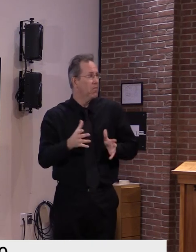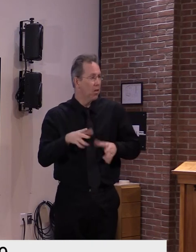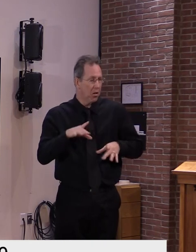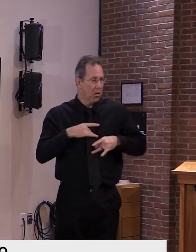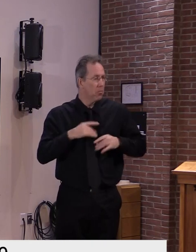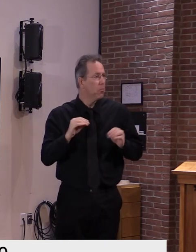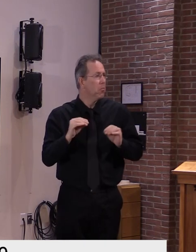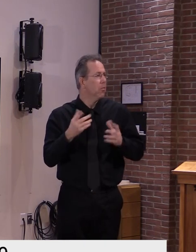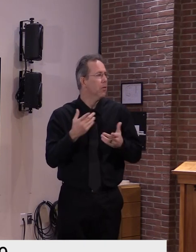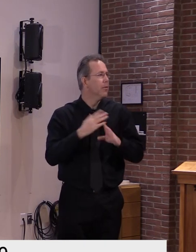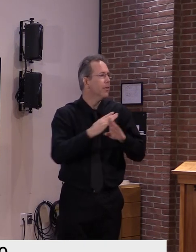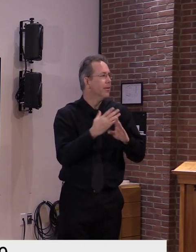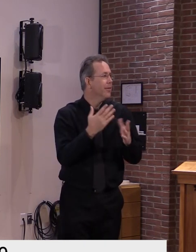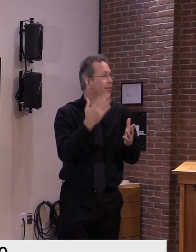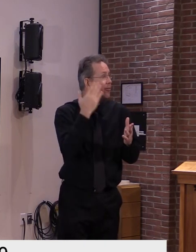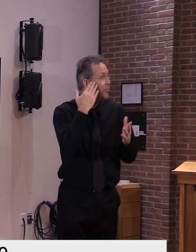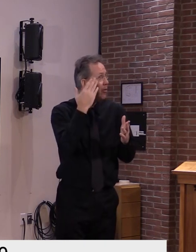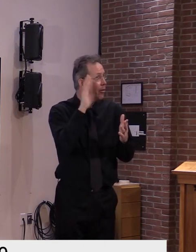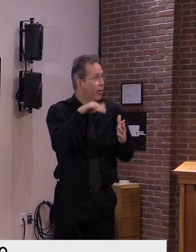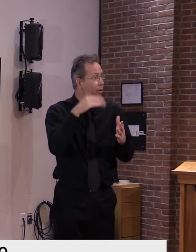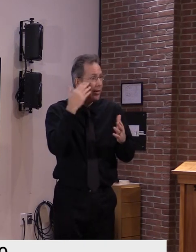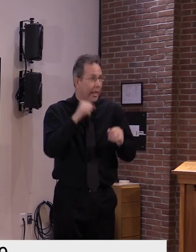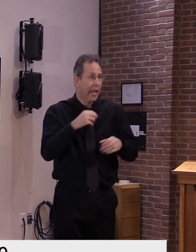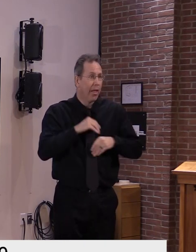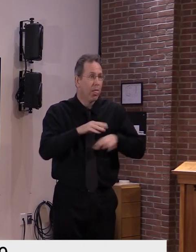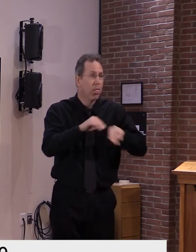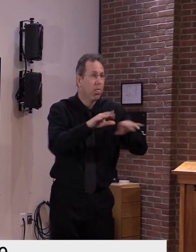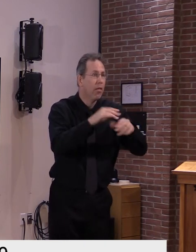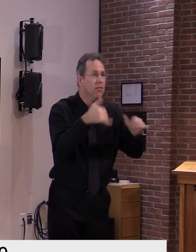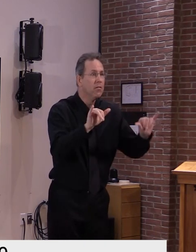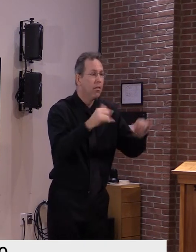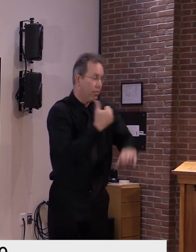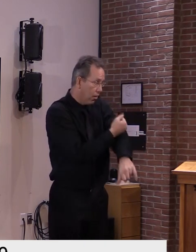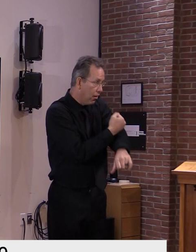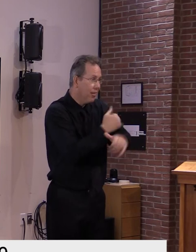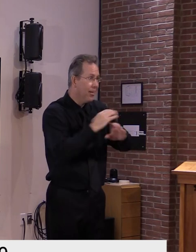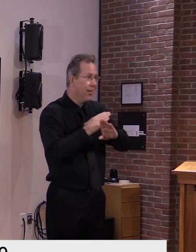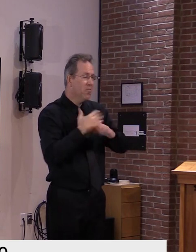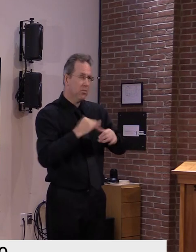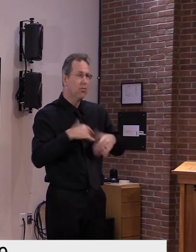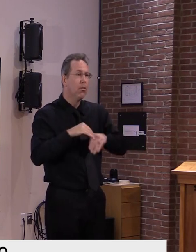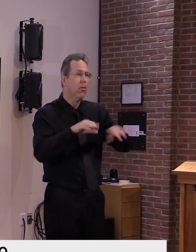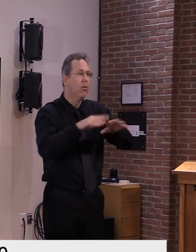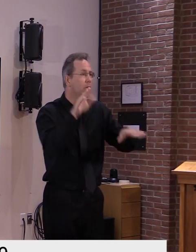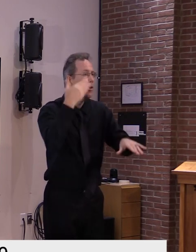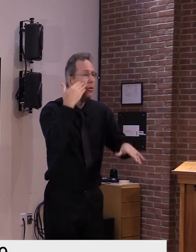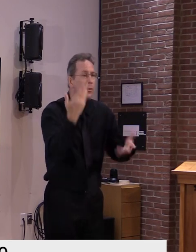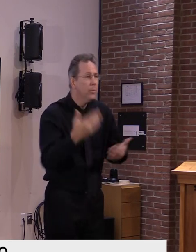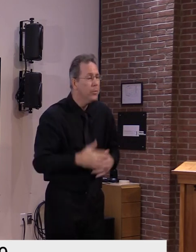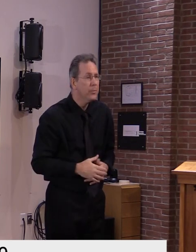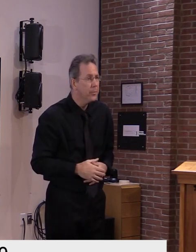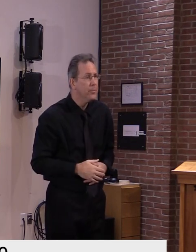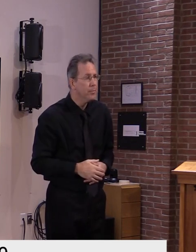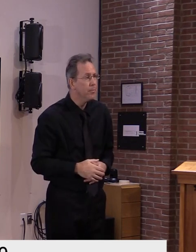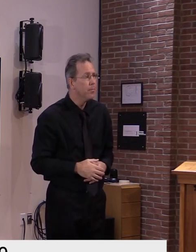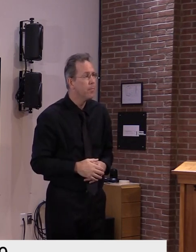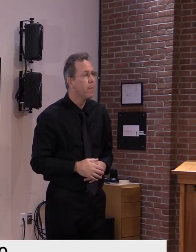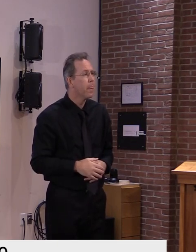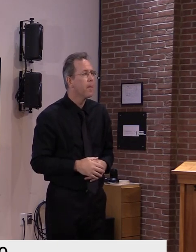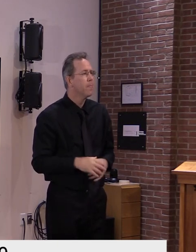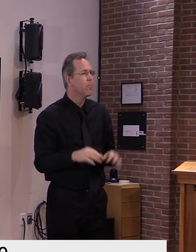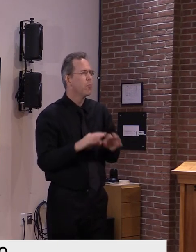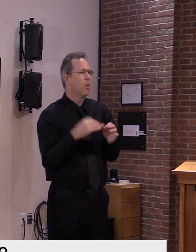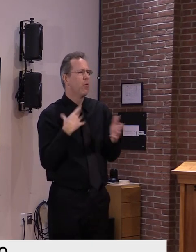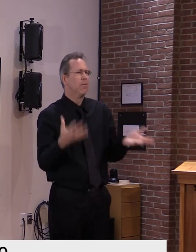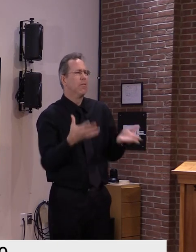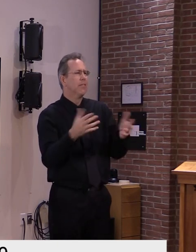in the long term. And that's why if we can suppress the virus to very low levels in the state, there'll be less people that have to worry about the fact that they